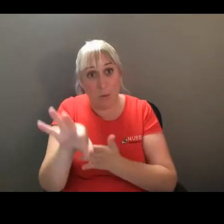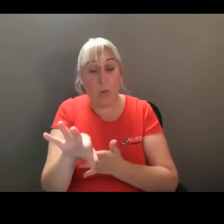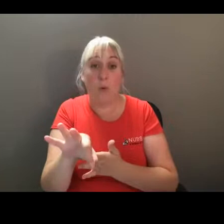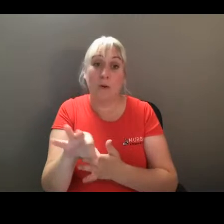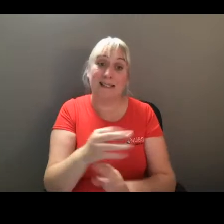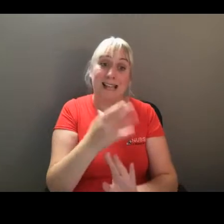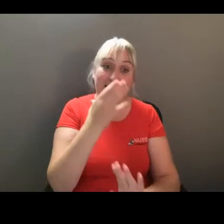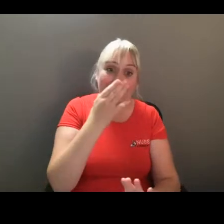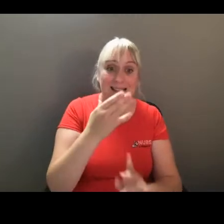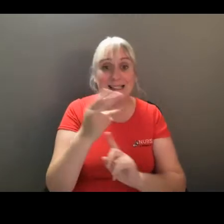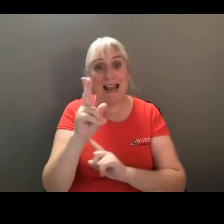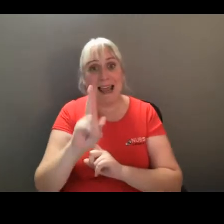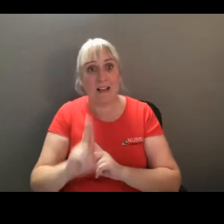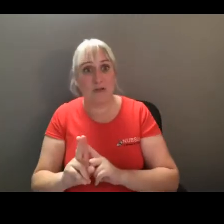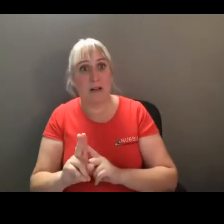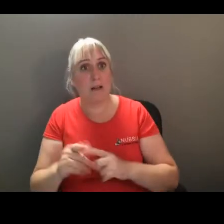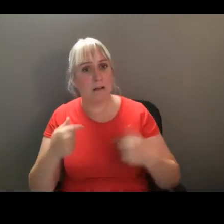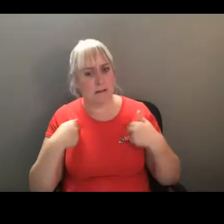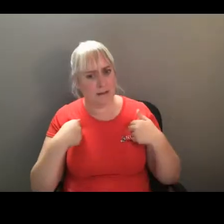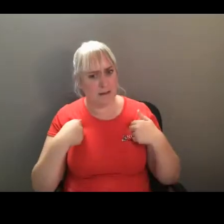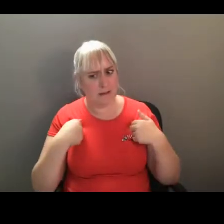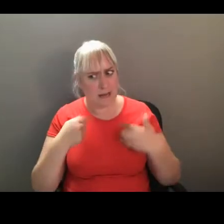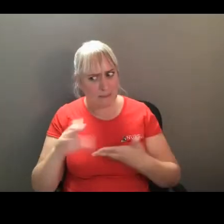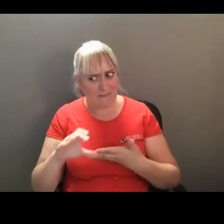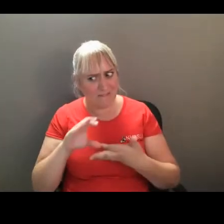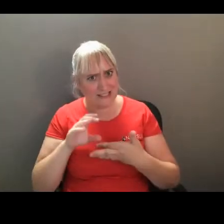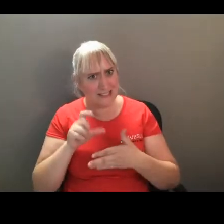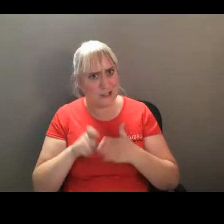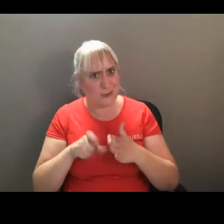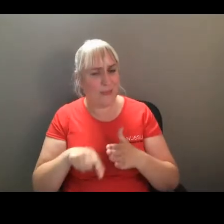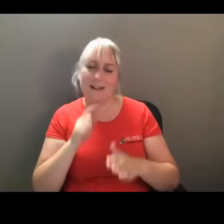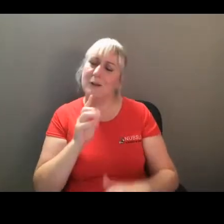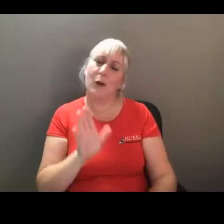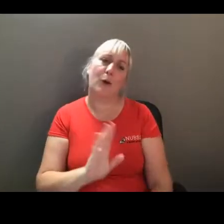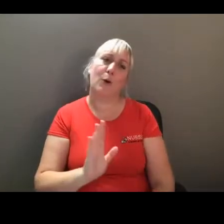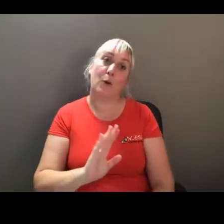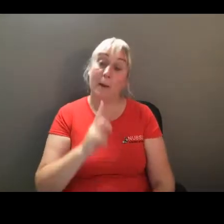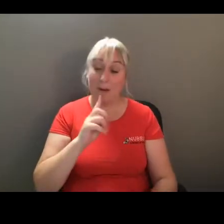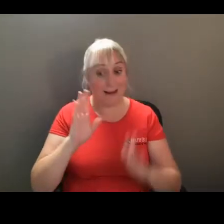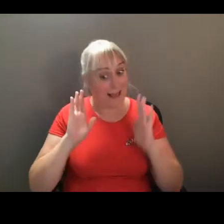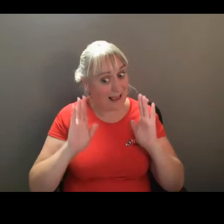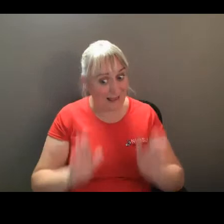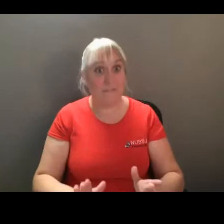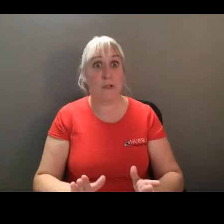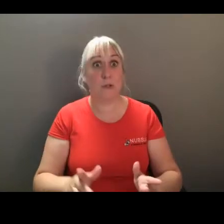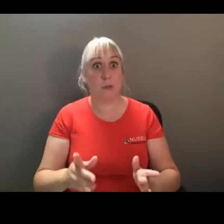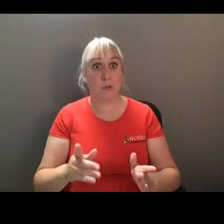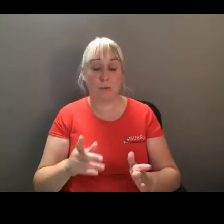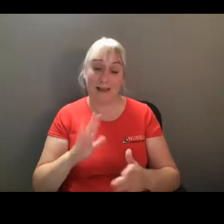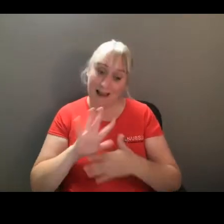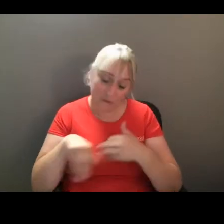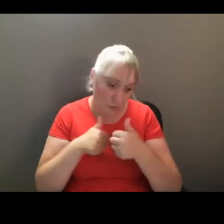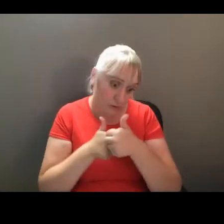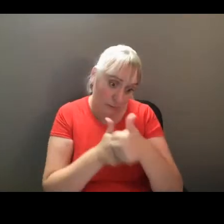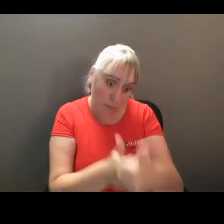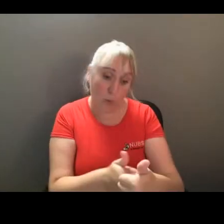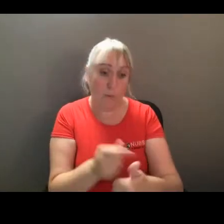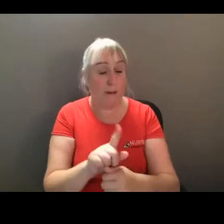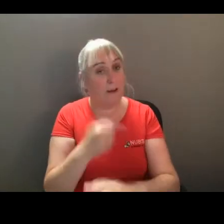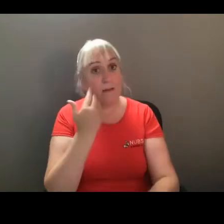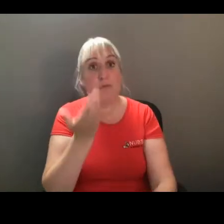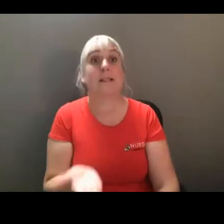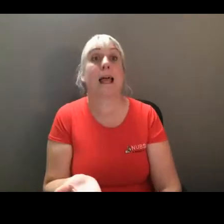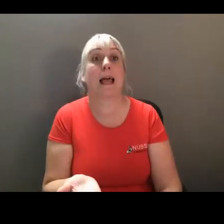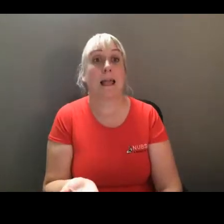And that's not what I'm funded to do, but unfortunately, that's what I have to do on a daily basis, and I don't really want to be doing that,